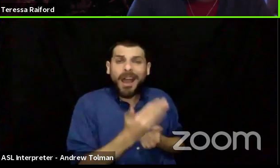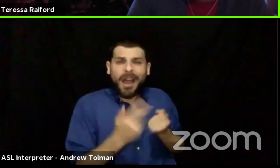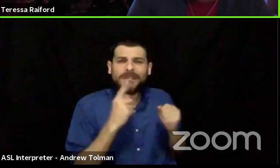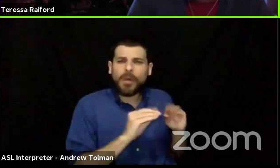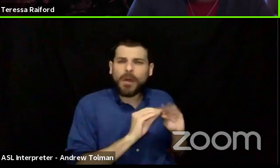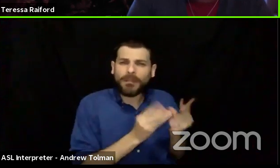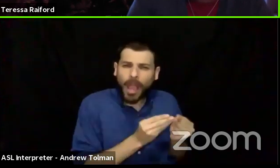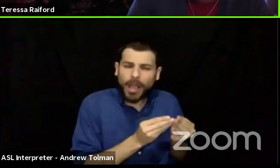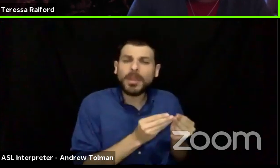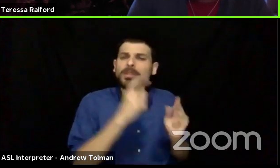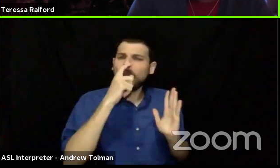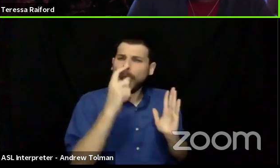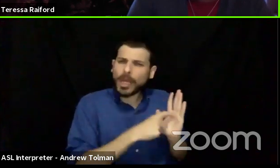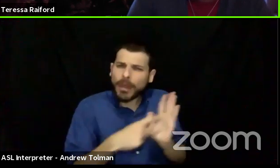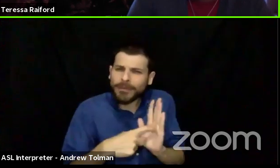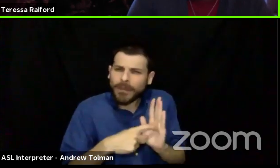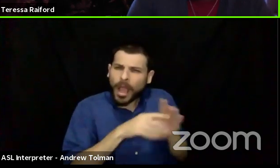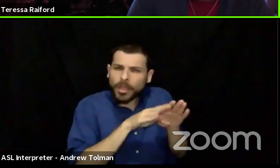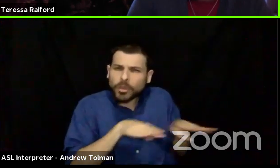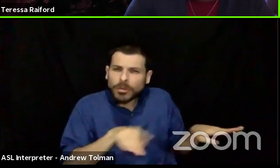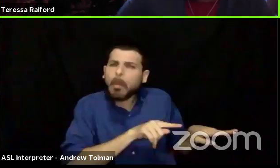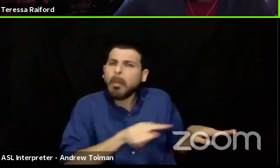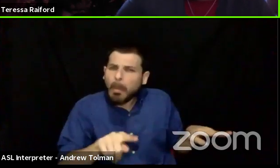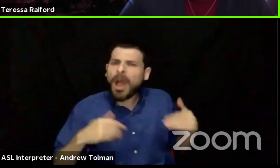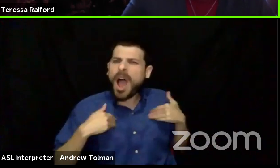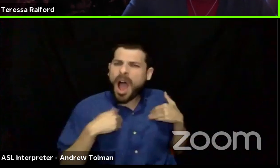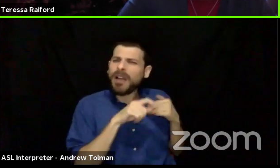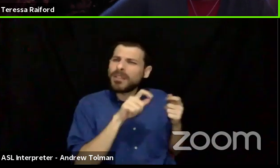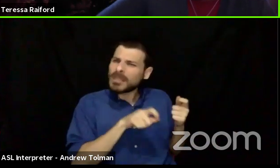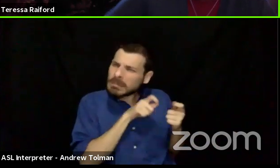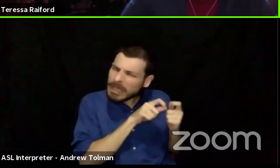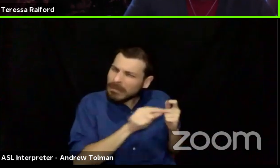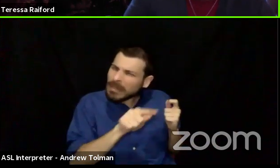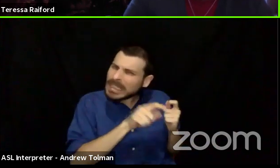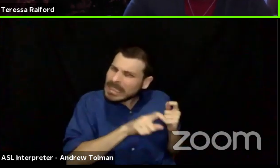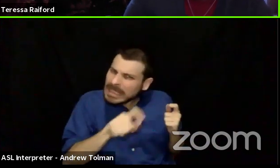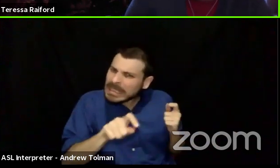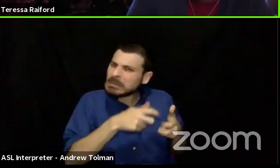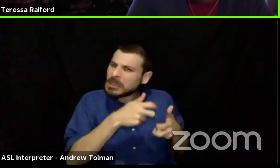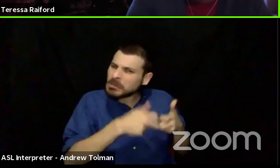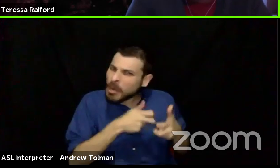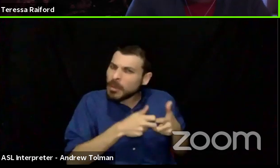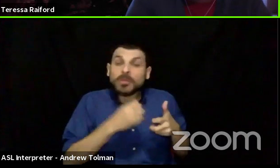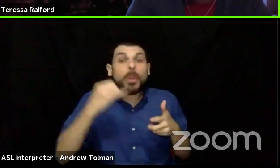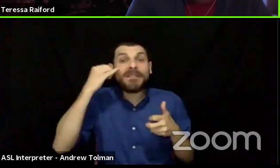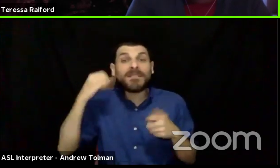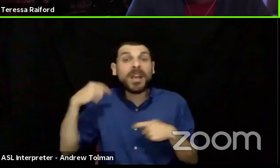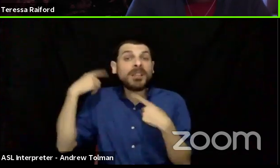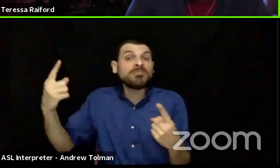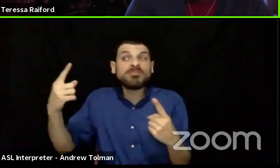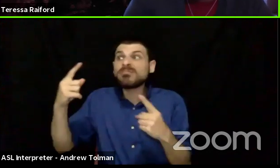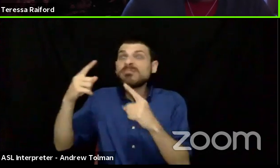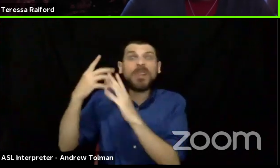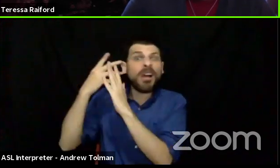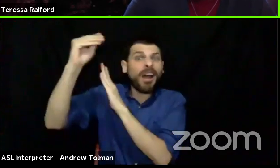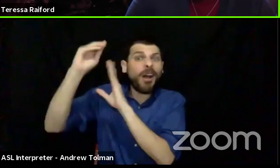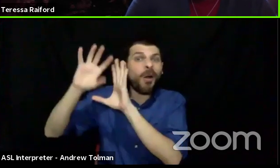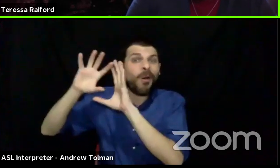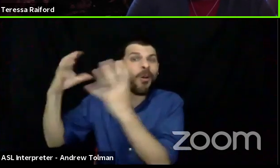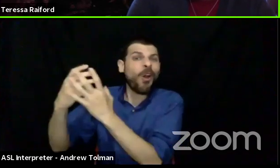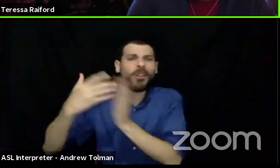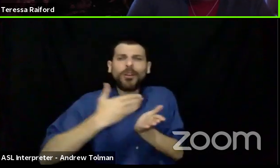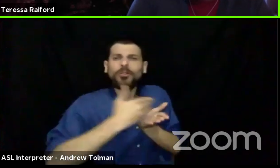for children, we know that a lot of them, when they do need that help, and if they have been pushed to the margins by society, that art